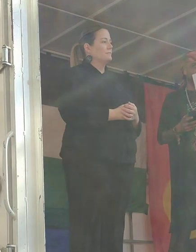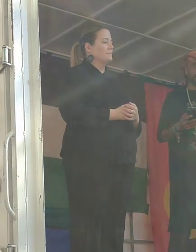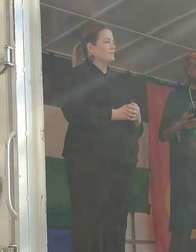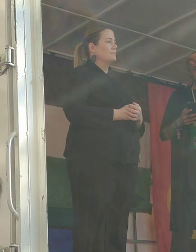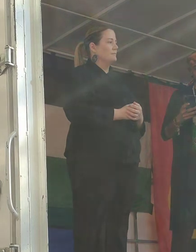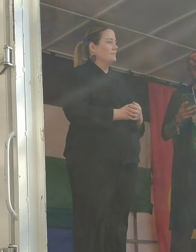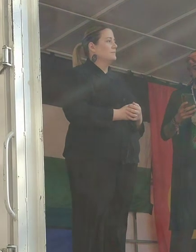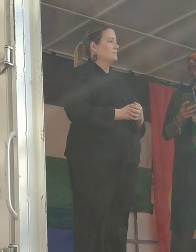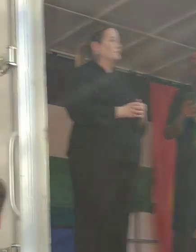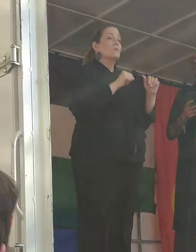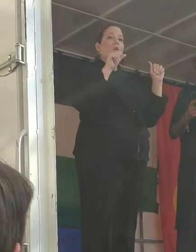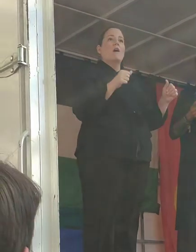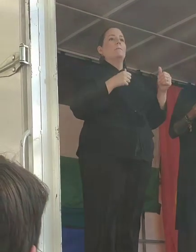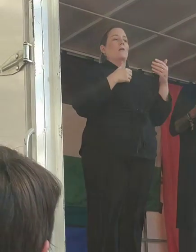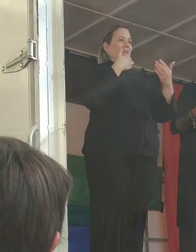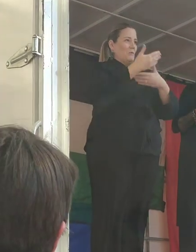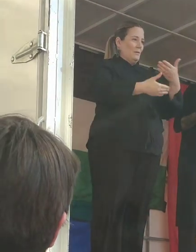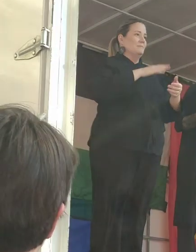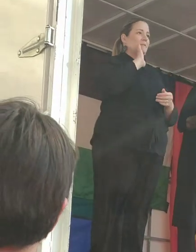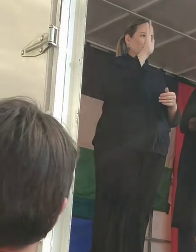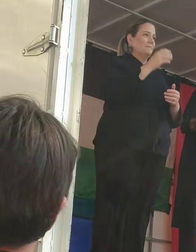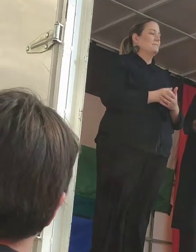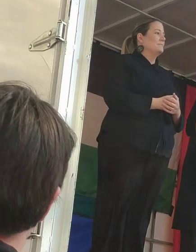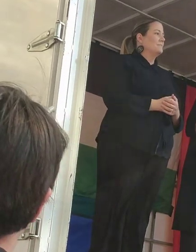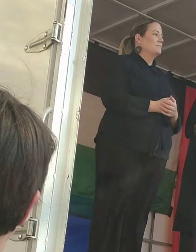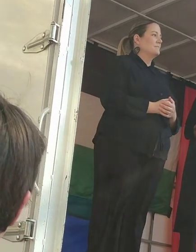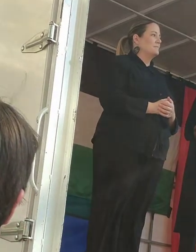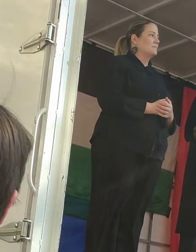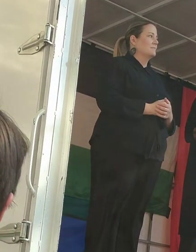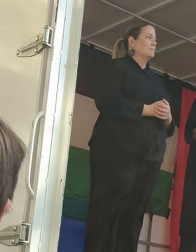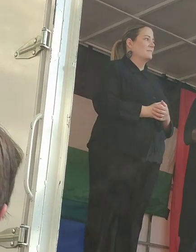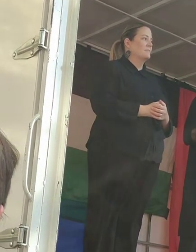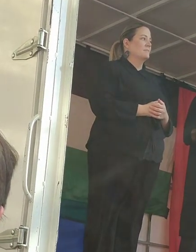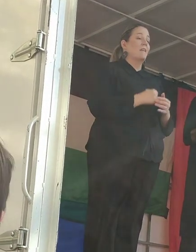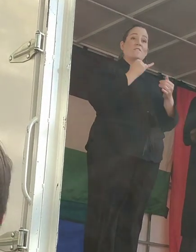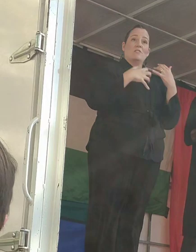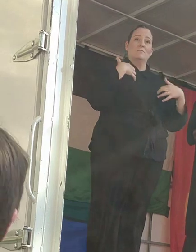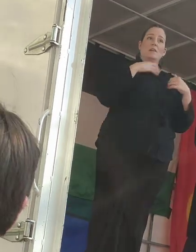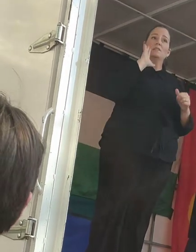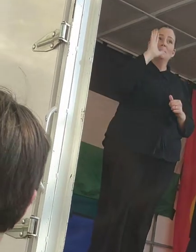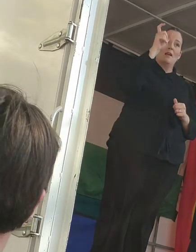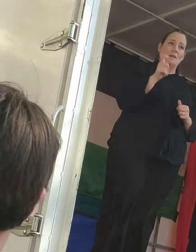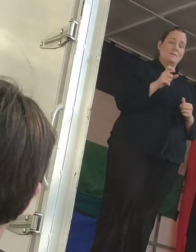Alright, so we gotta keep this going. We have a very, very exciting speaker. Her name